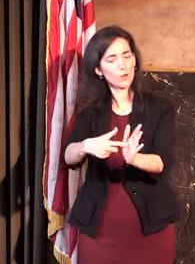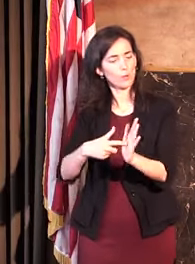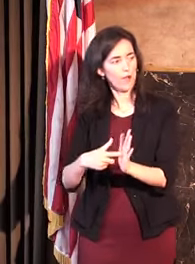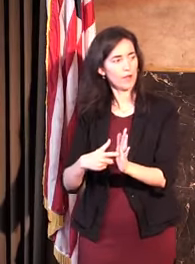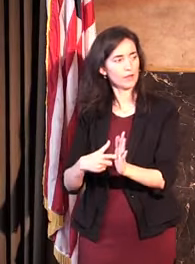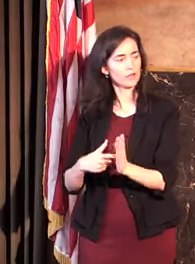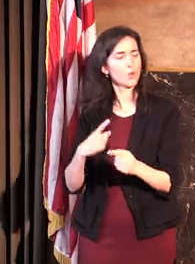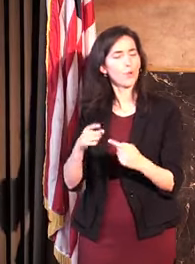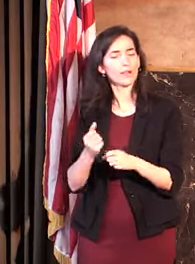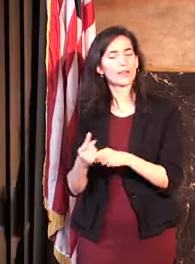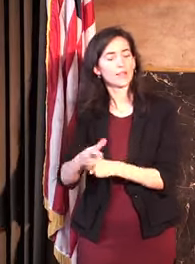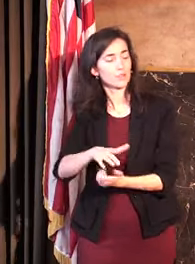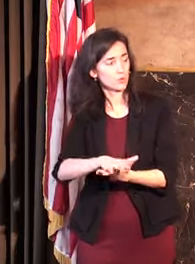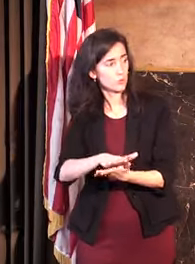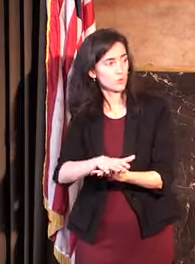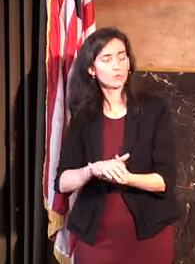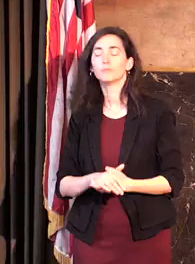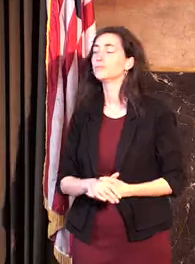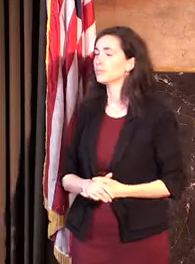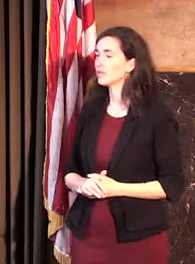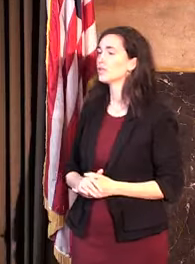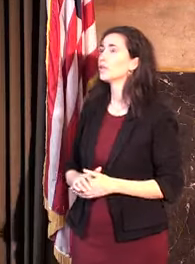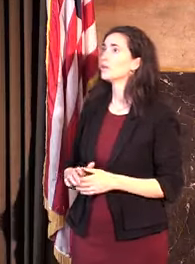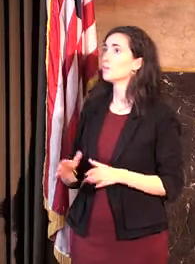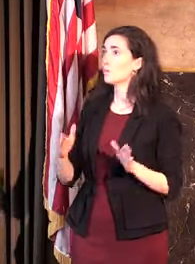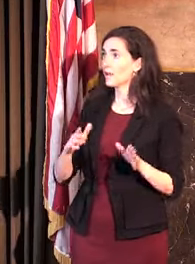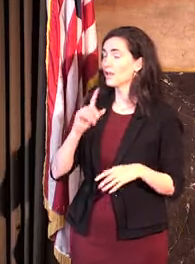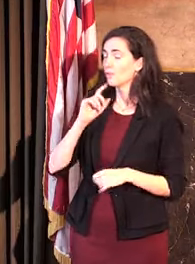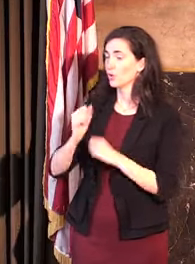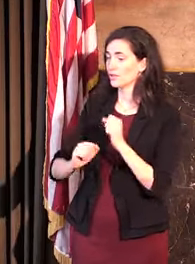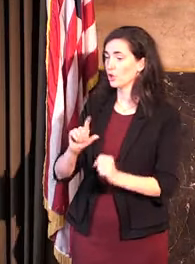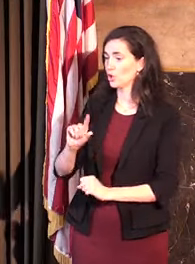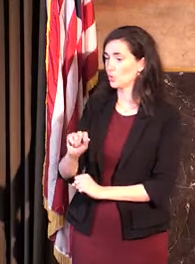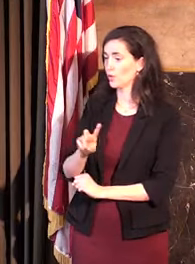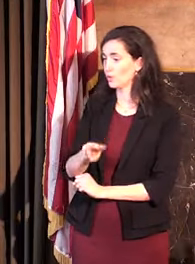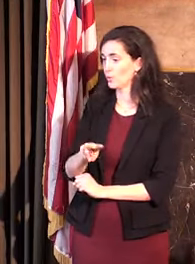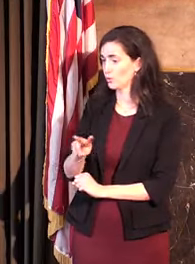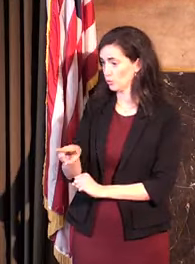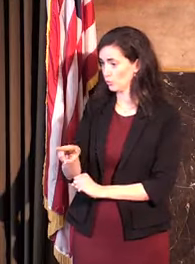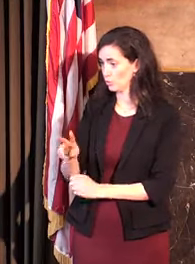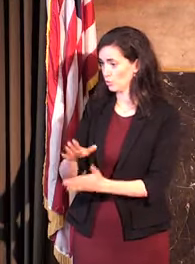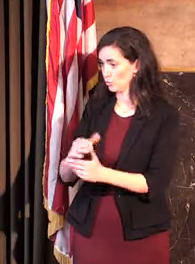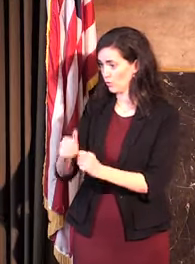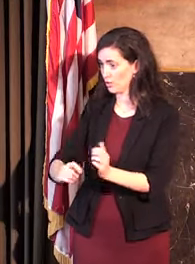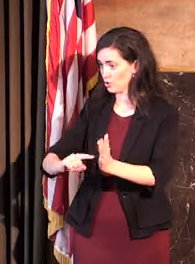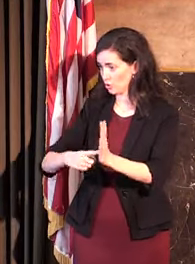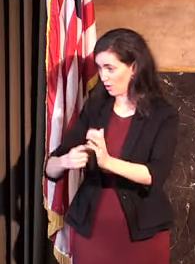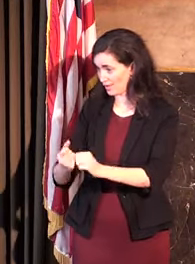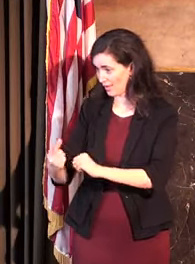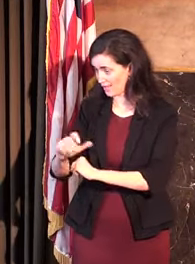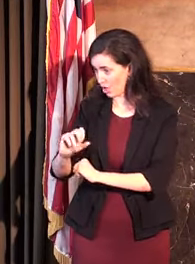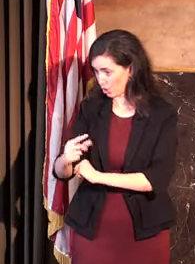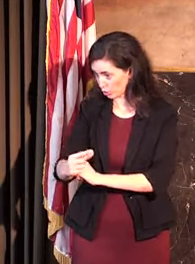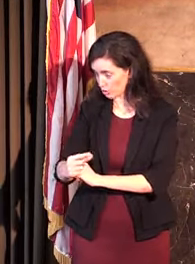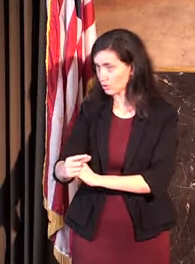We would look for this to be effective for the start of the 2022 school year. So you look in